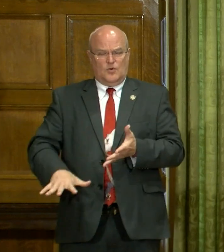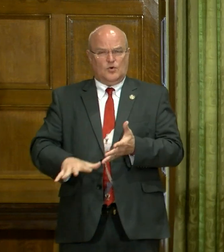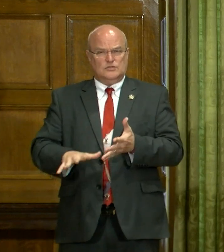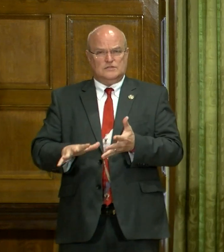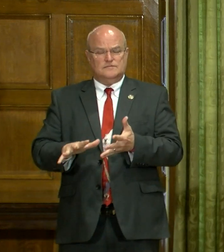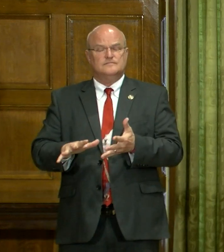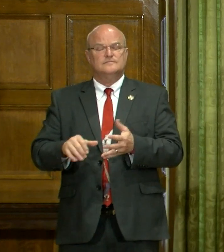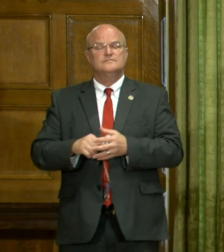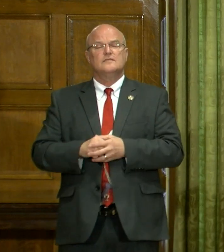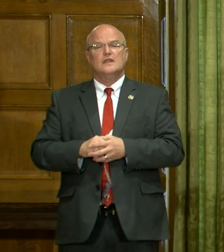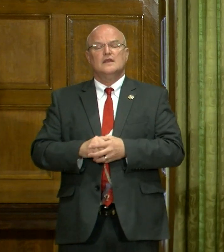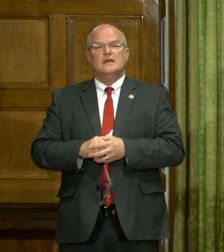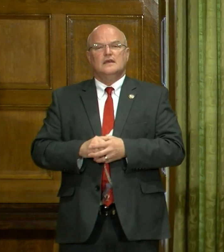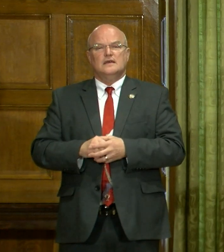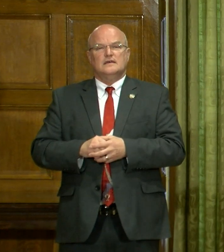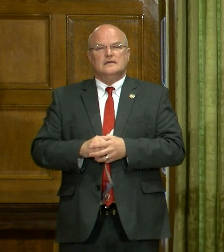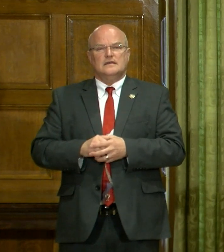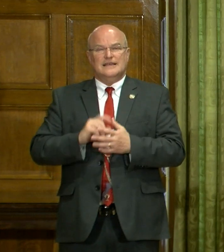abortion provider.